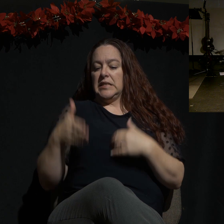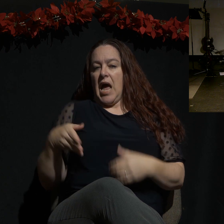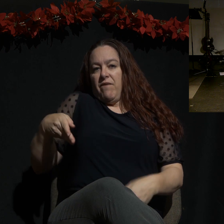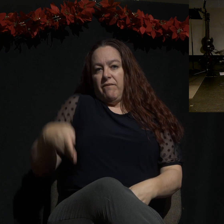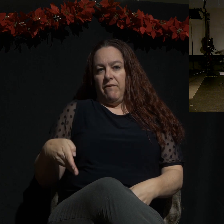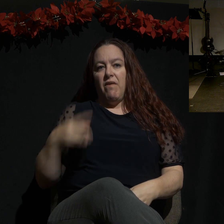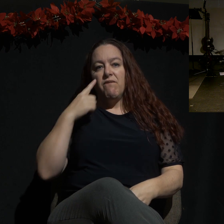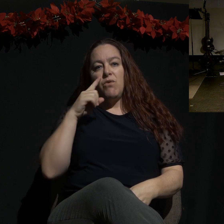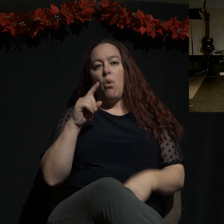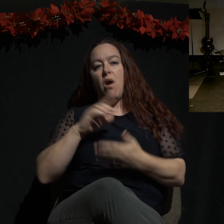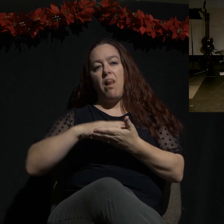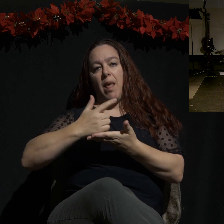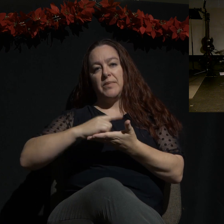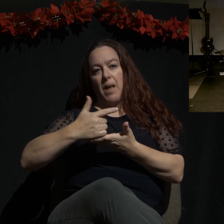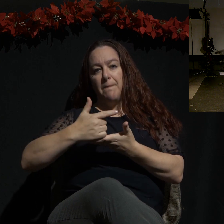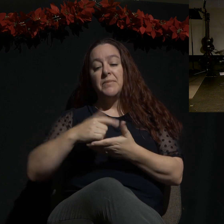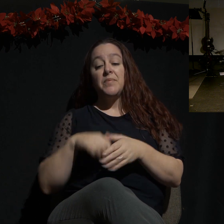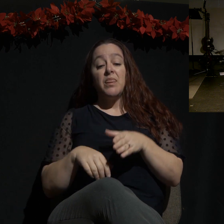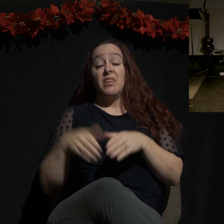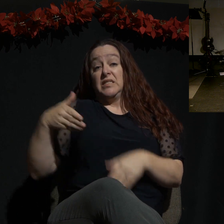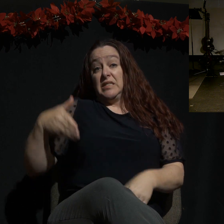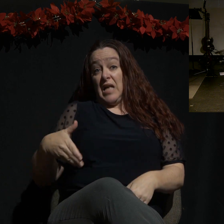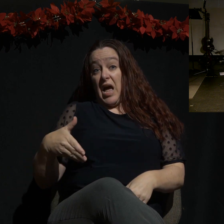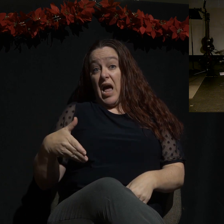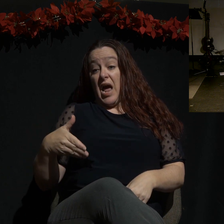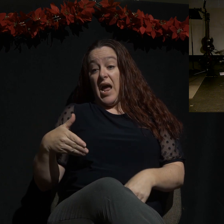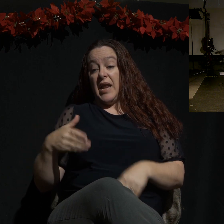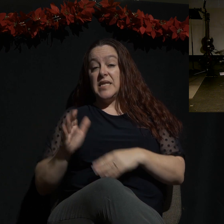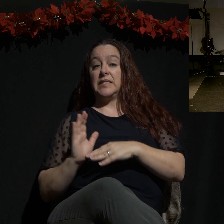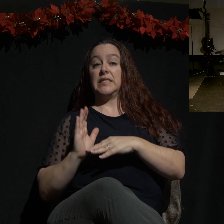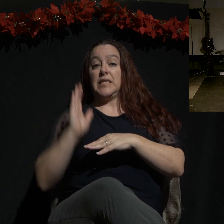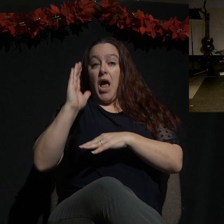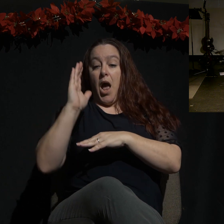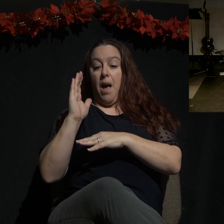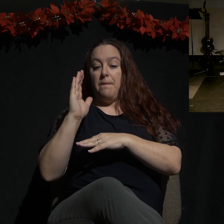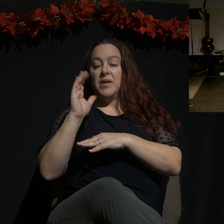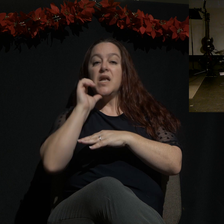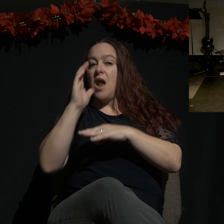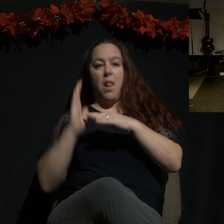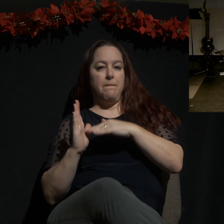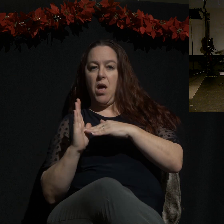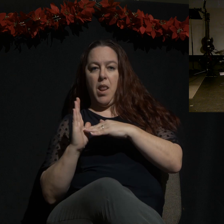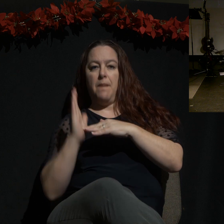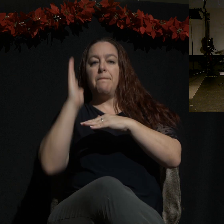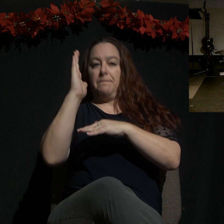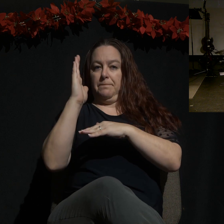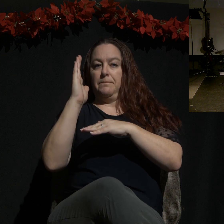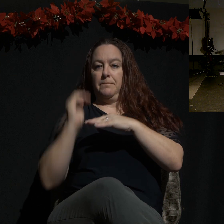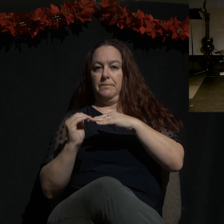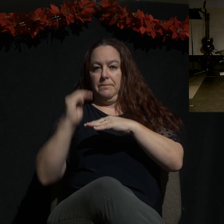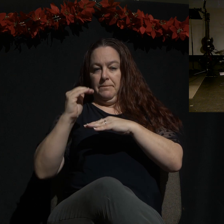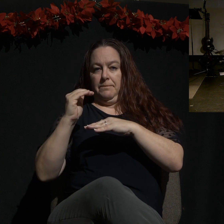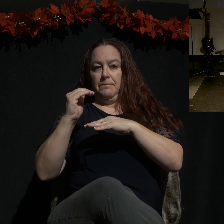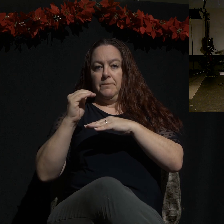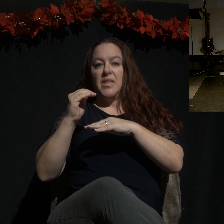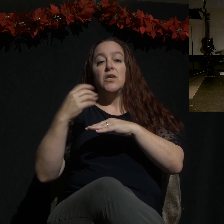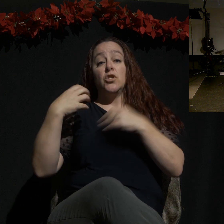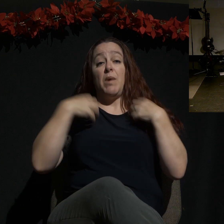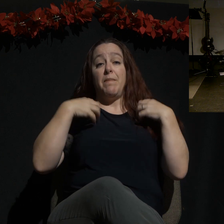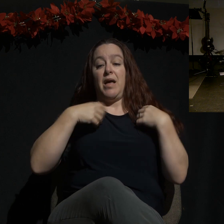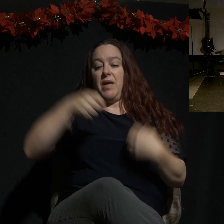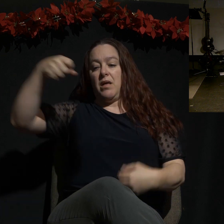for my laptop. Now, the side pocket, it sits up off the bottom of the bag so that when I set my backpack